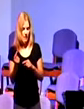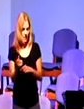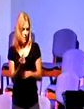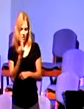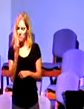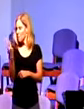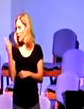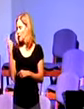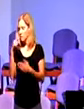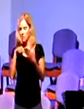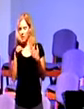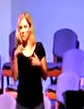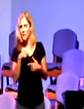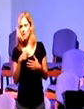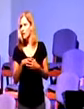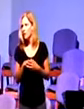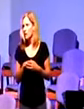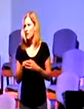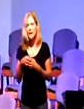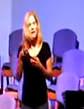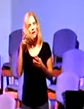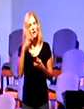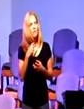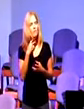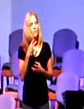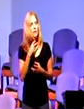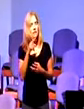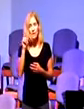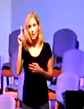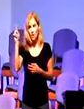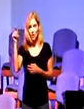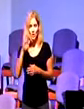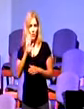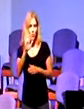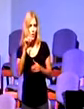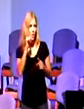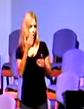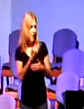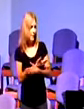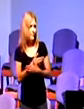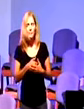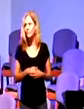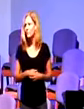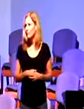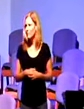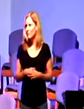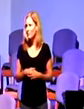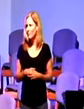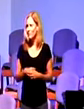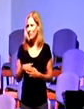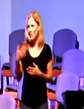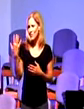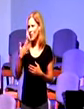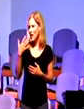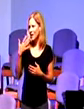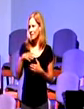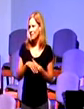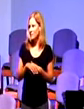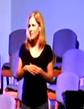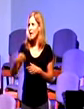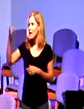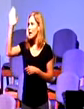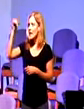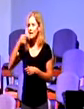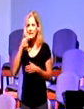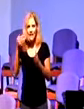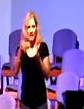to check on me. And he heard a voice say, she is your daughter. It's like, what? God said it